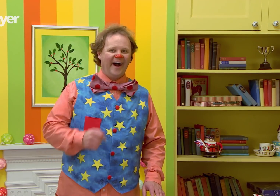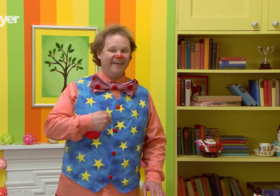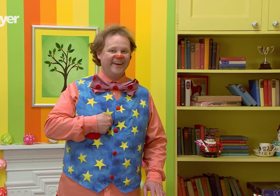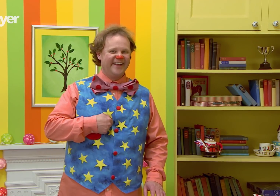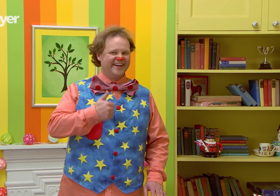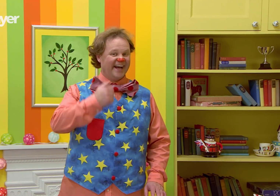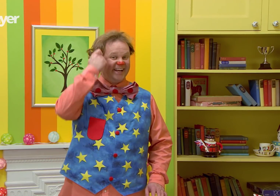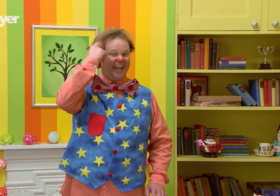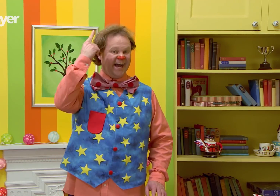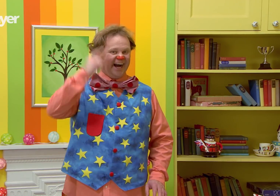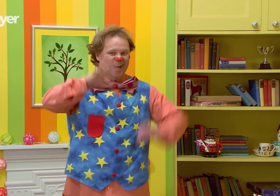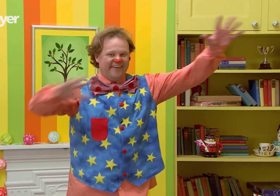I've got a good idea.